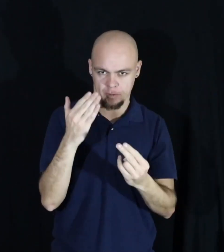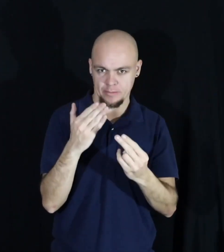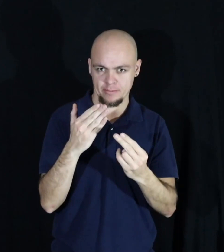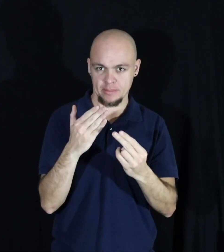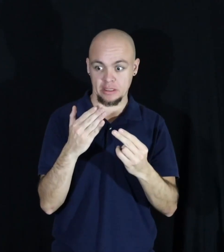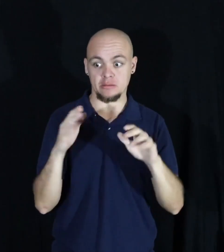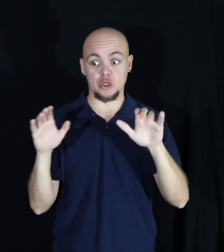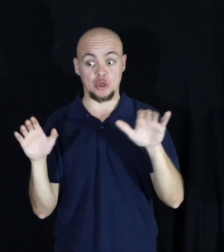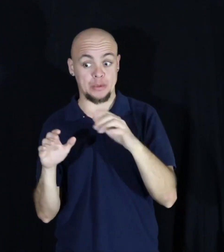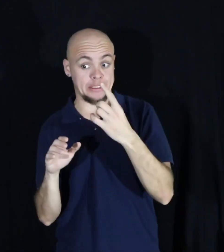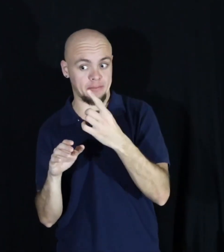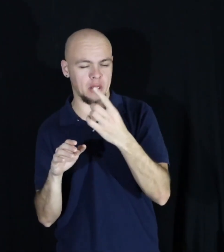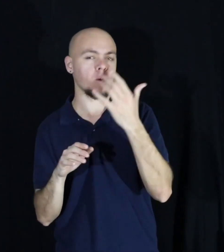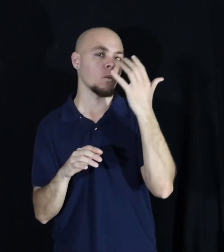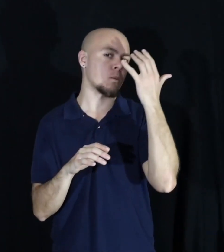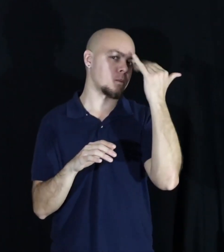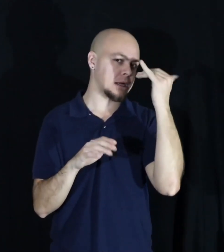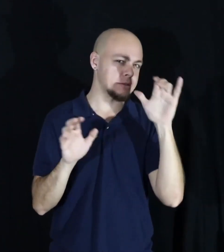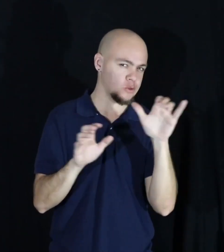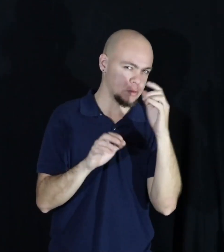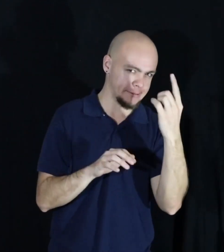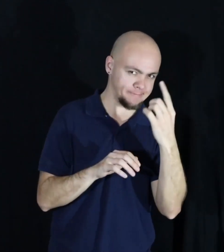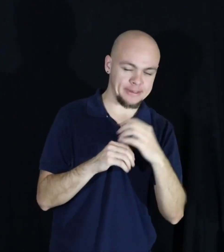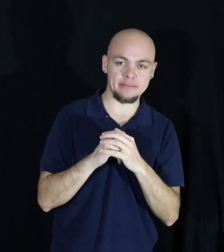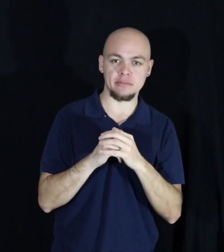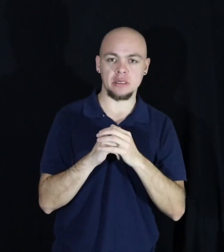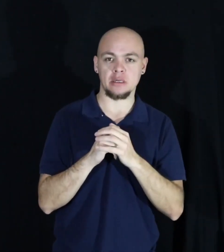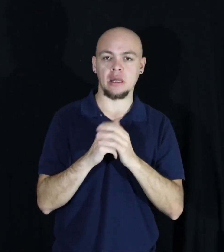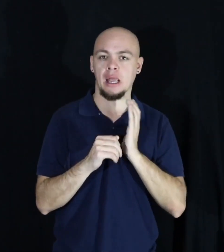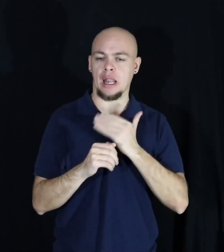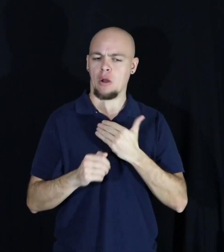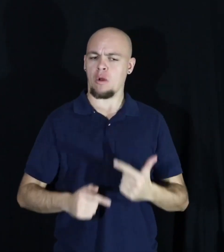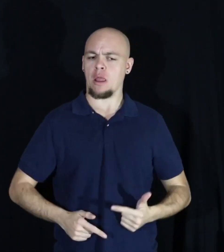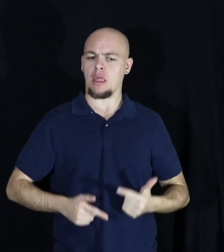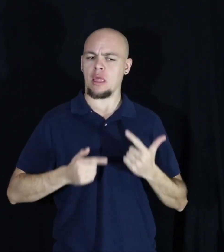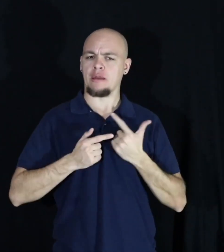activity, and also how it creates meaning in our lives.